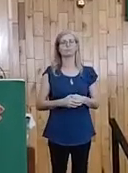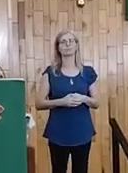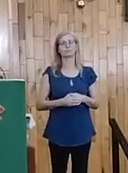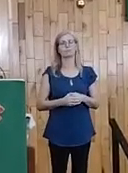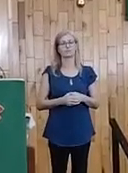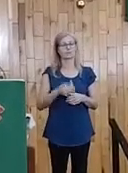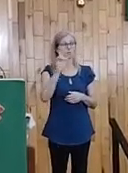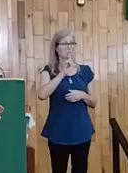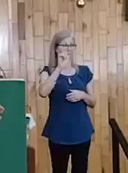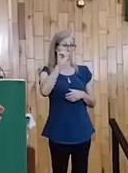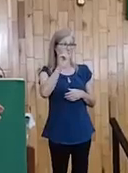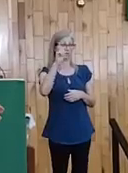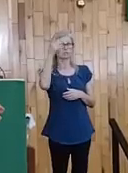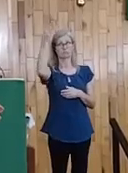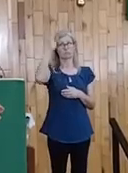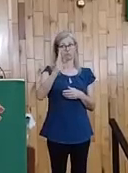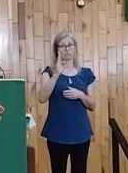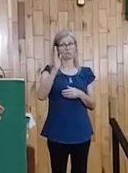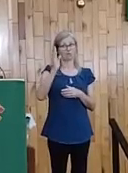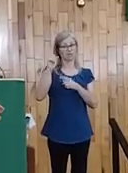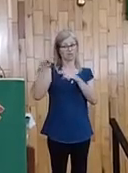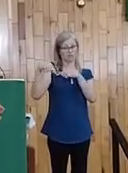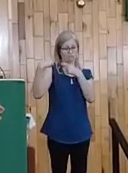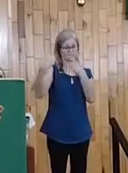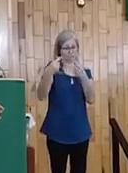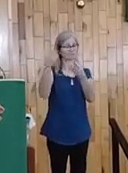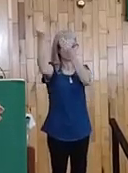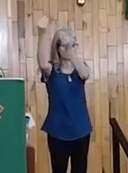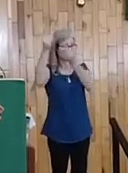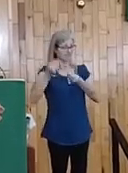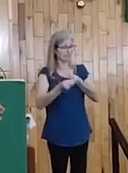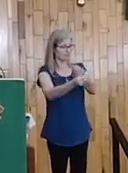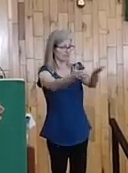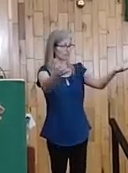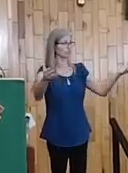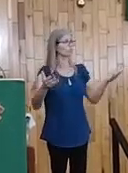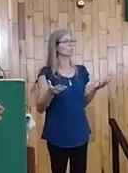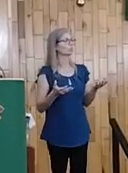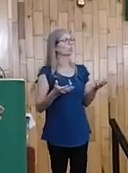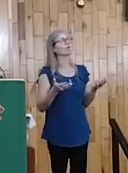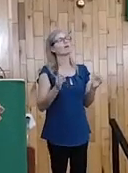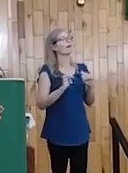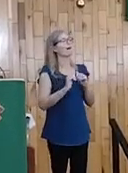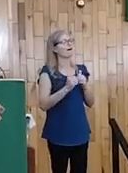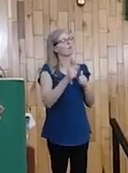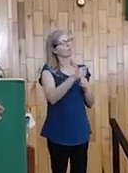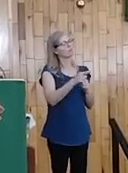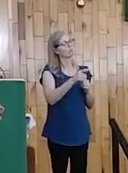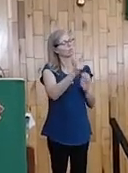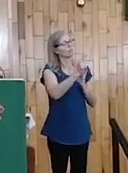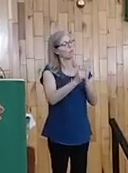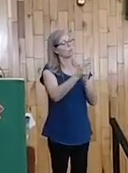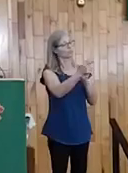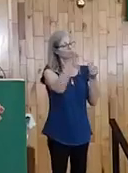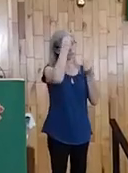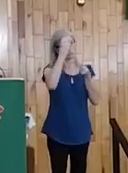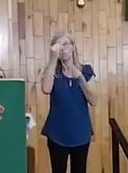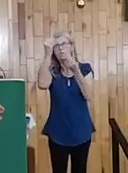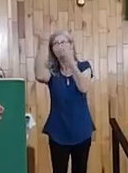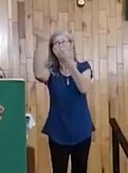the Lord, the God of your father, is giving you. In your observance of the commandments of the Lord your